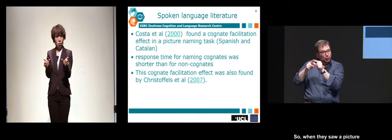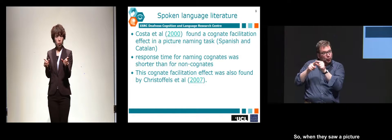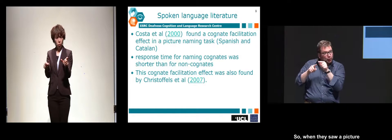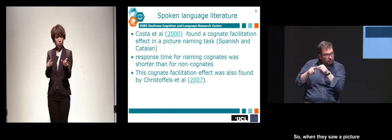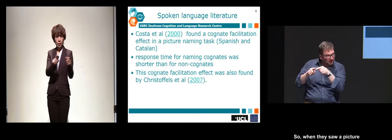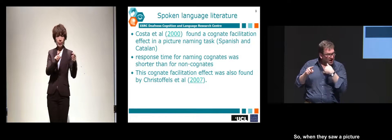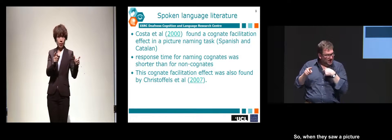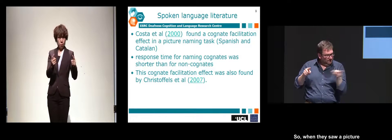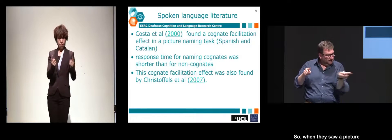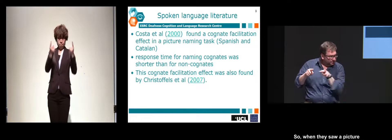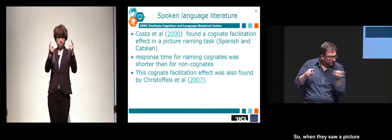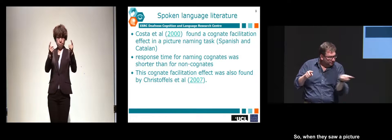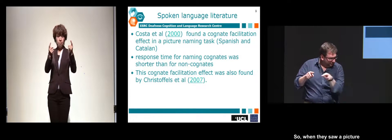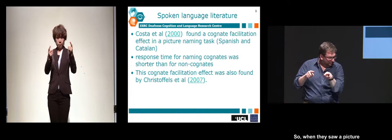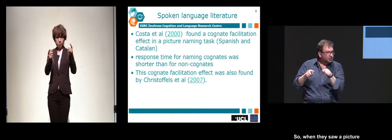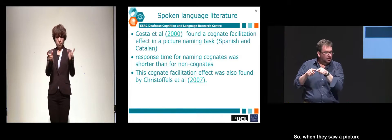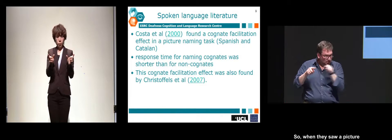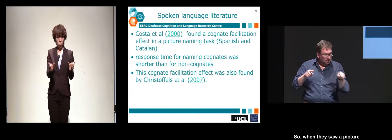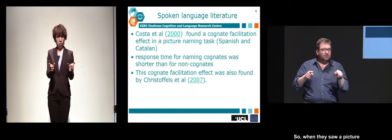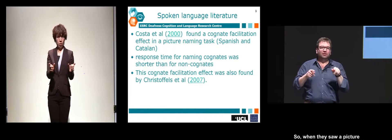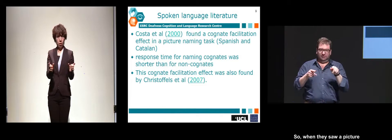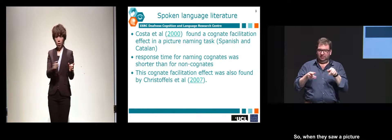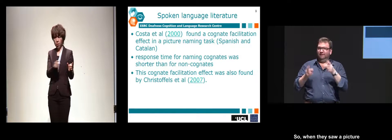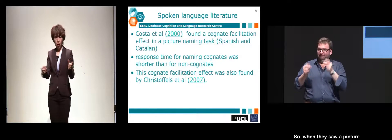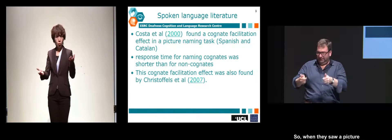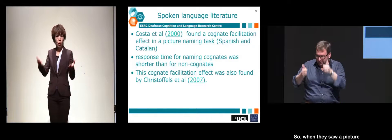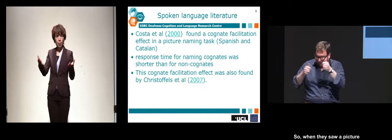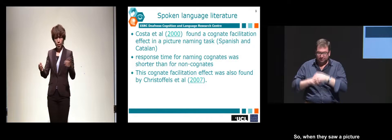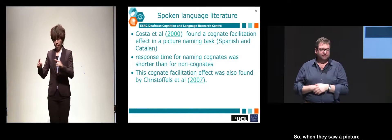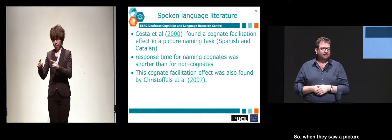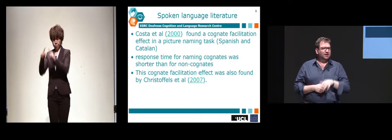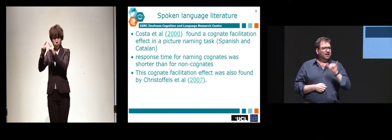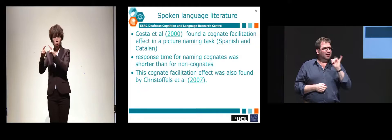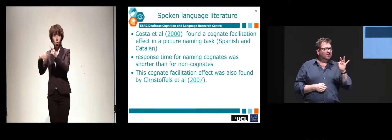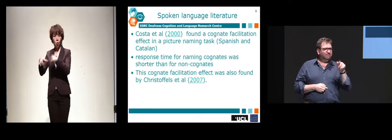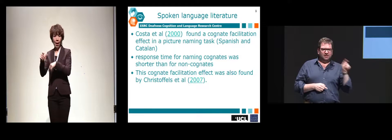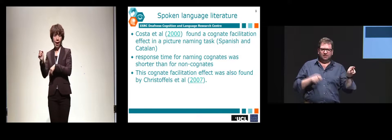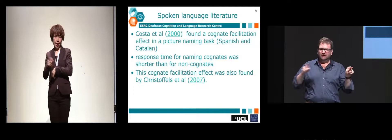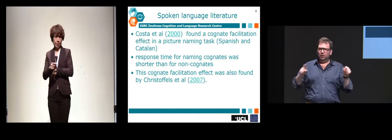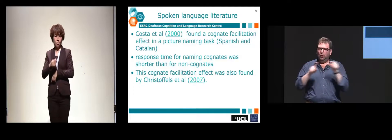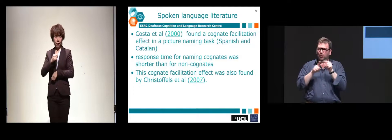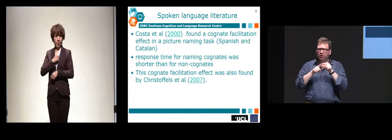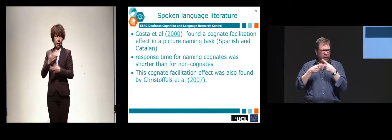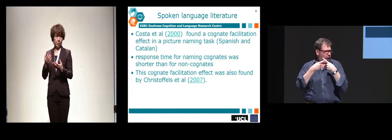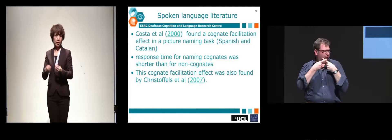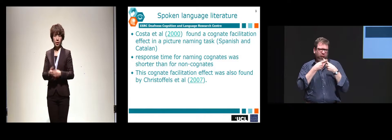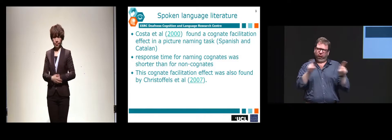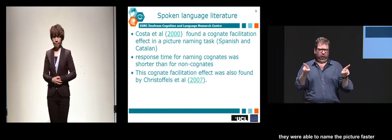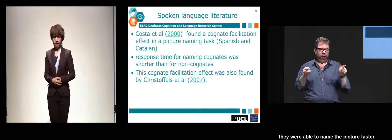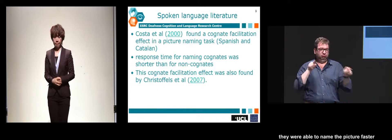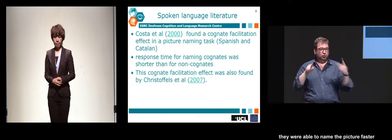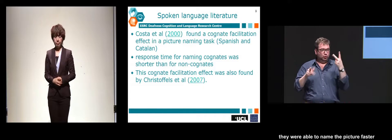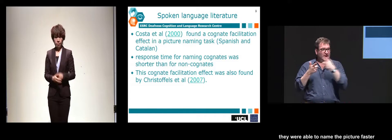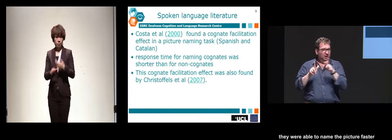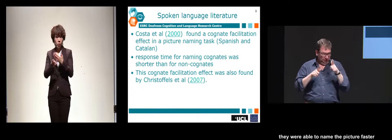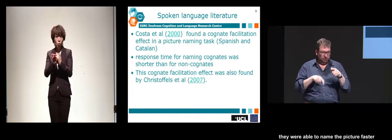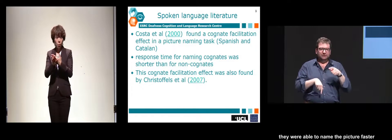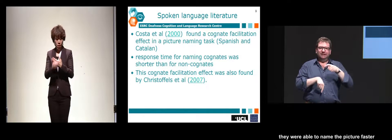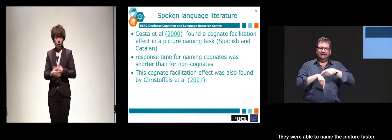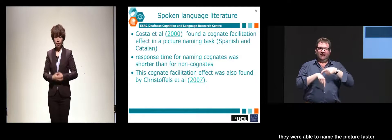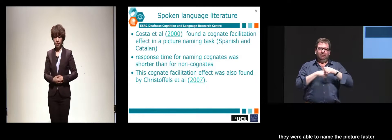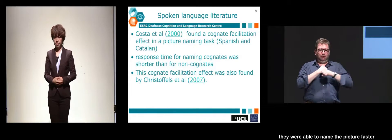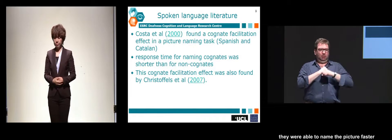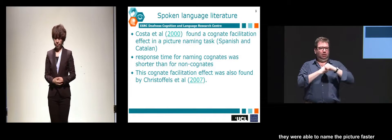So when they saw a picture where there was a similar word in their other language, they were able to name the